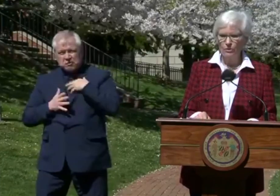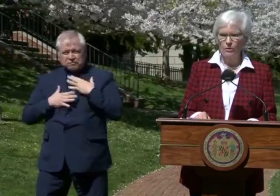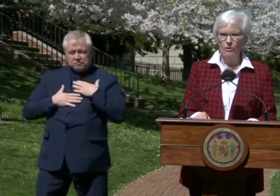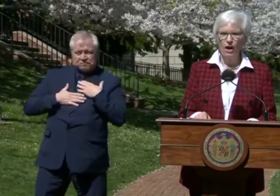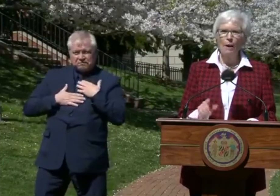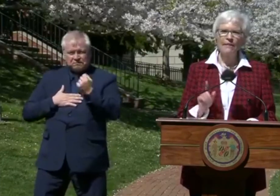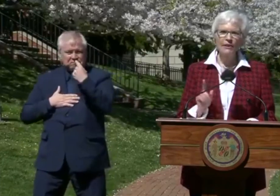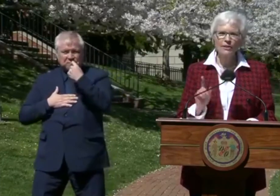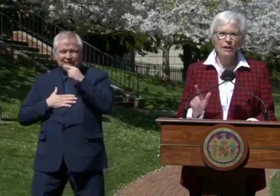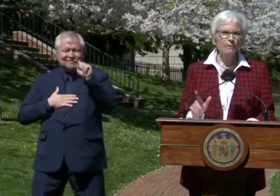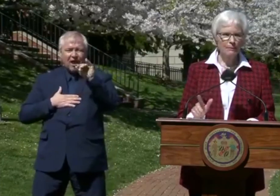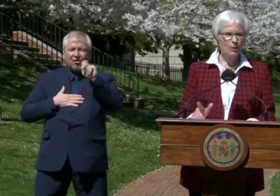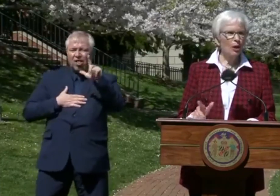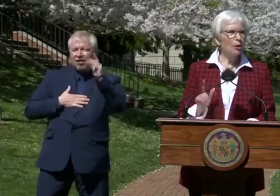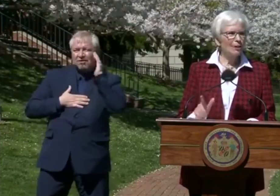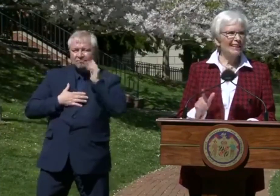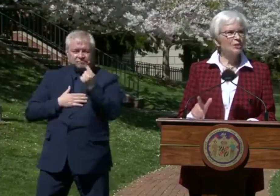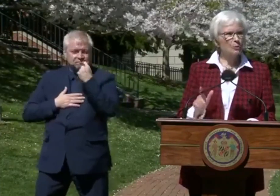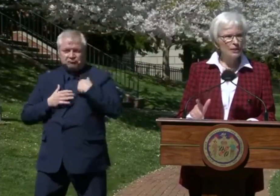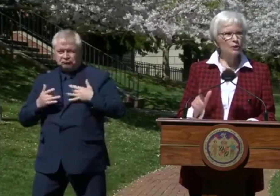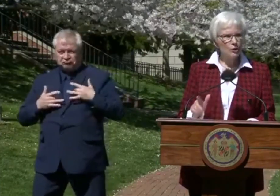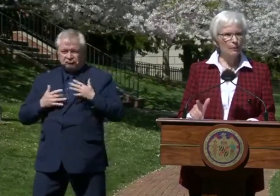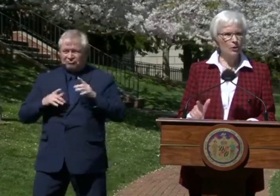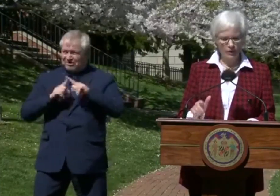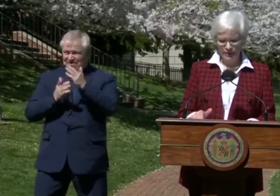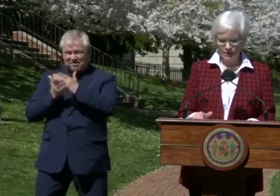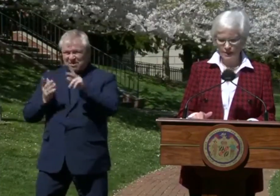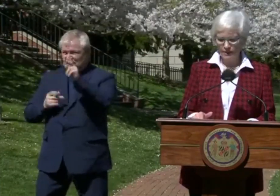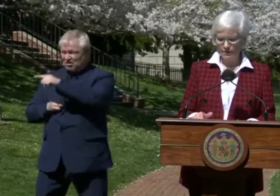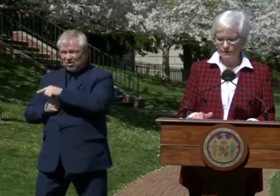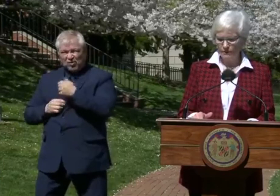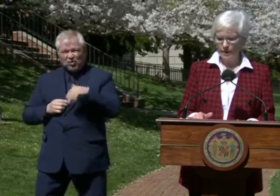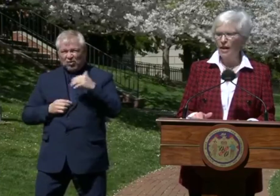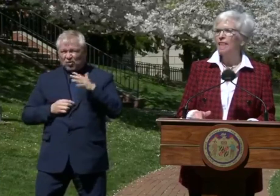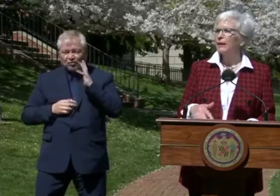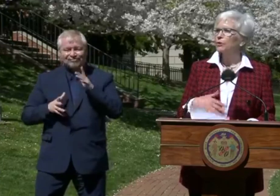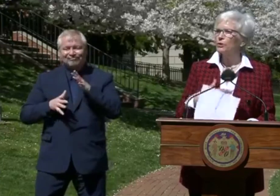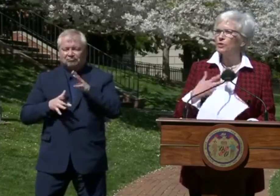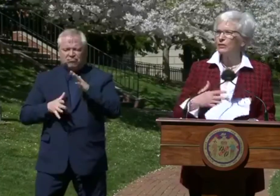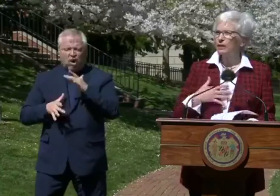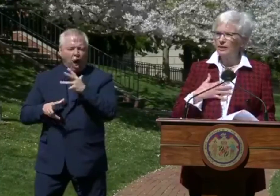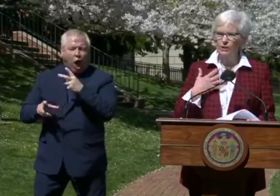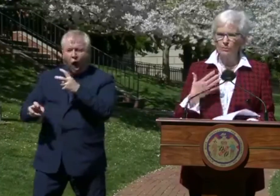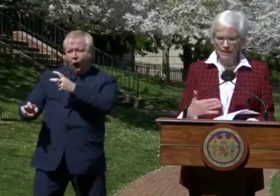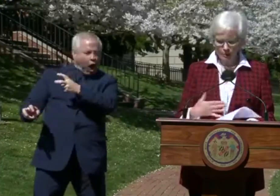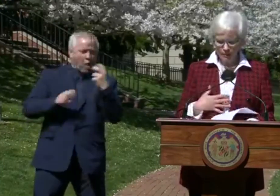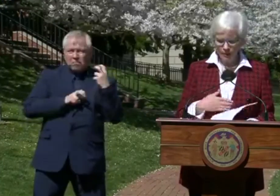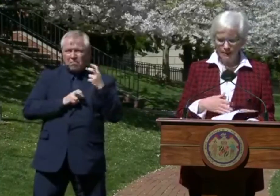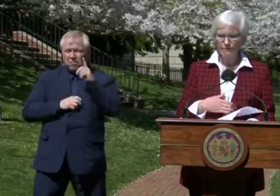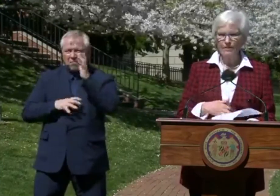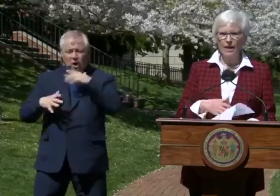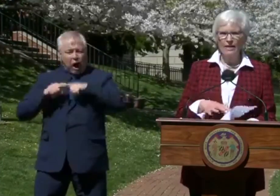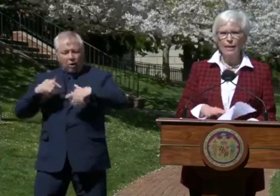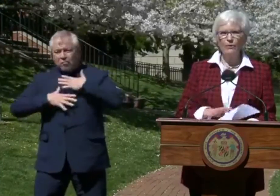reducers. But there are some people who will get into real trouble with this disease. They will lose their ability to breathe